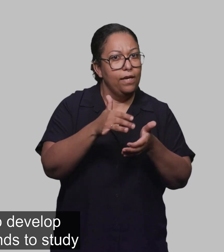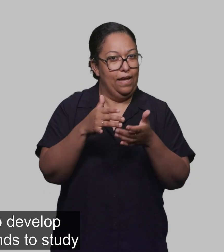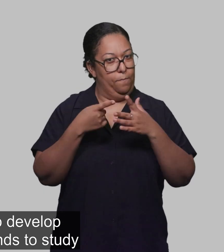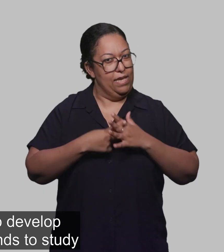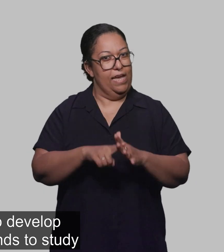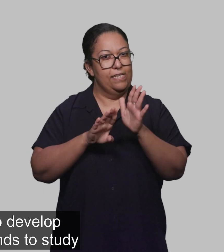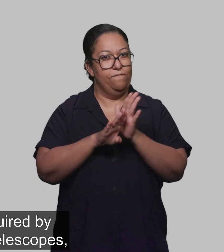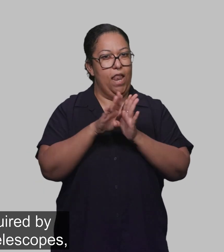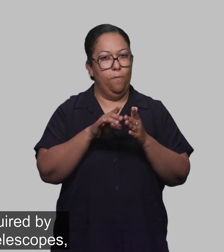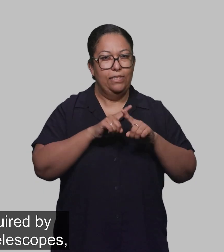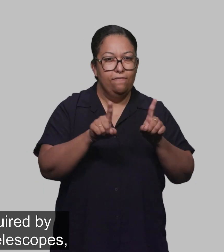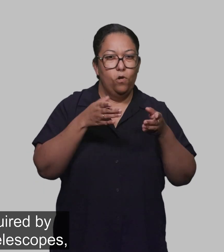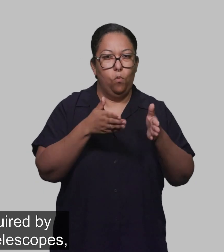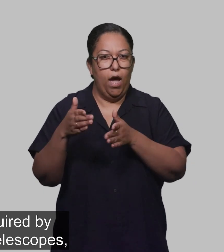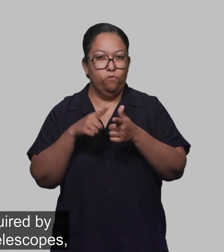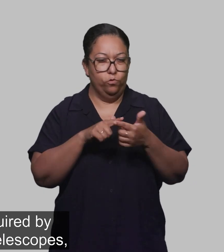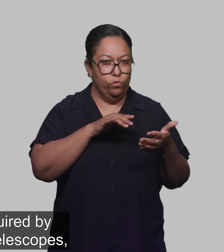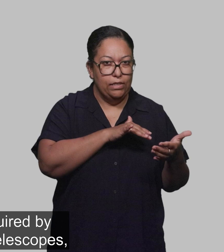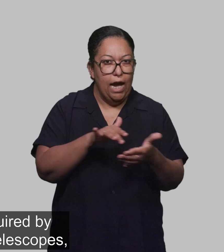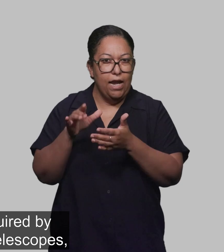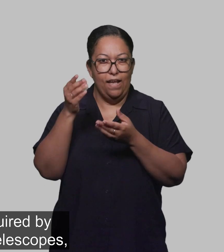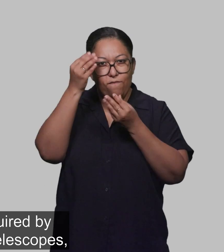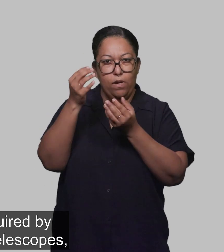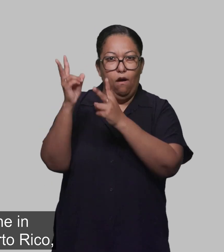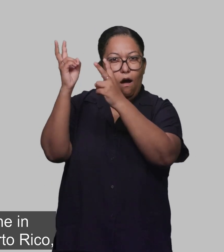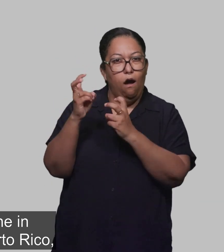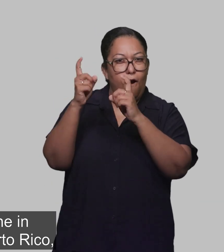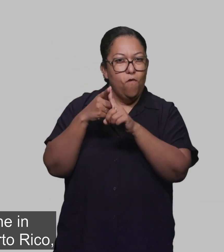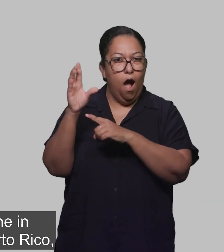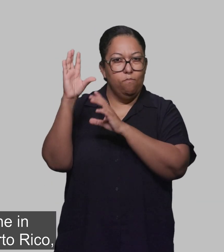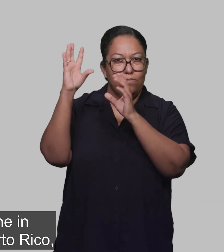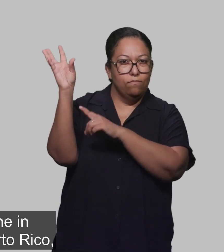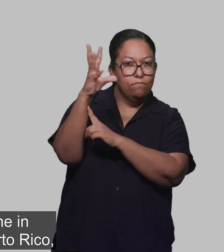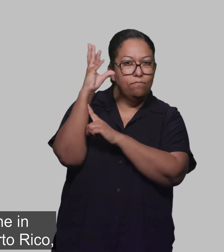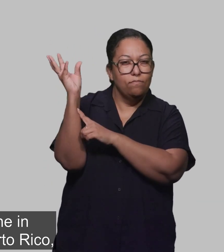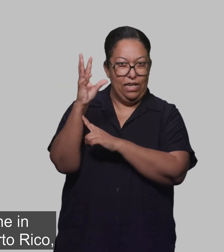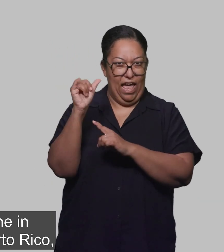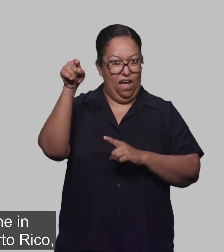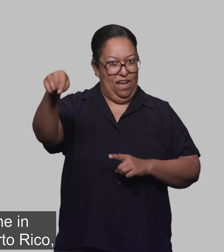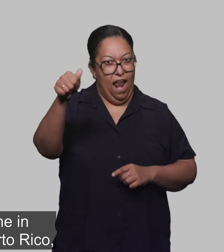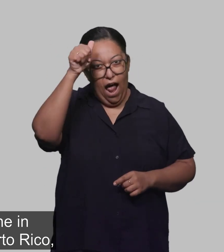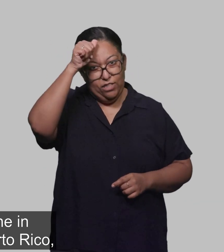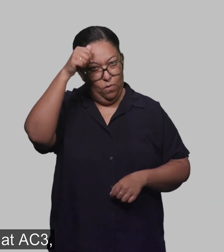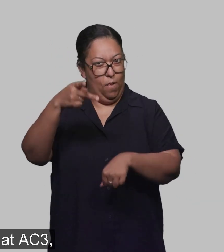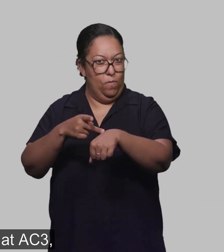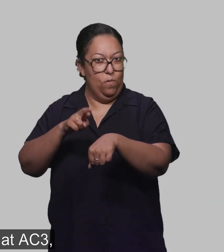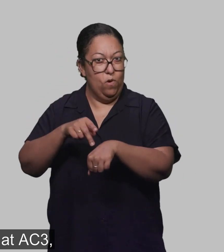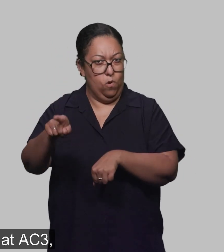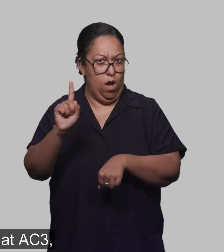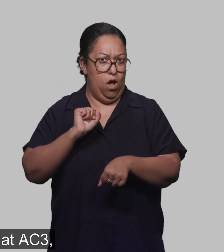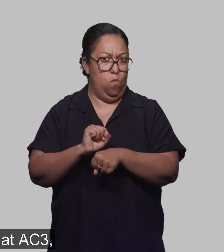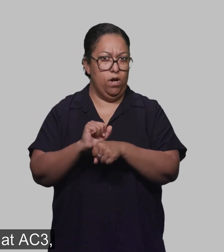use sounds to study the data acquired by satellites and telescopes, like the one in Arecibo, Puerto Rico, where I